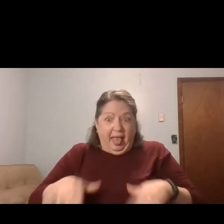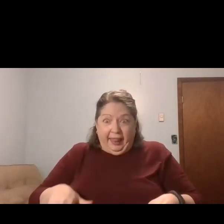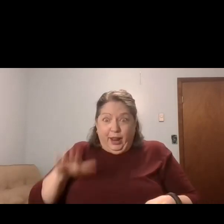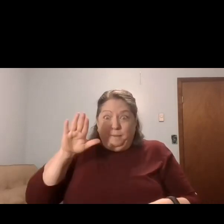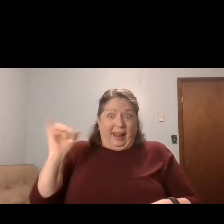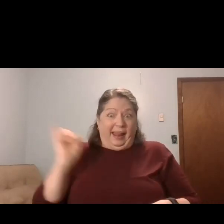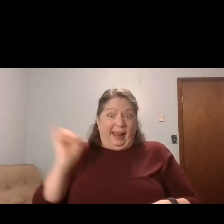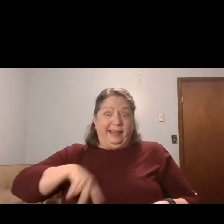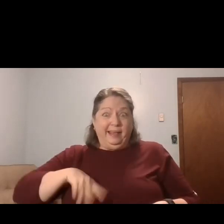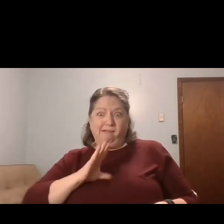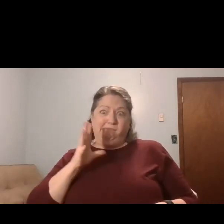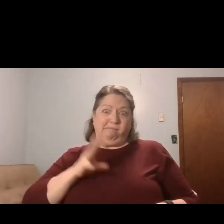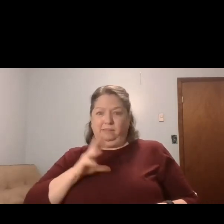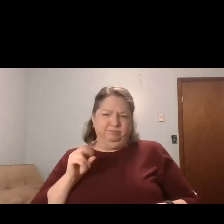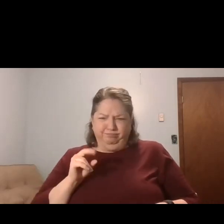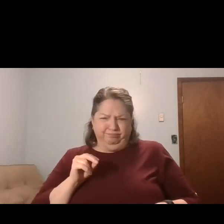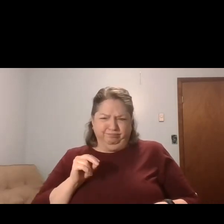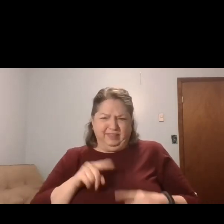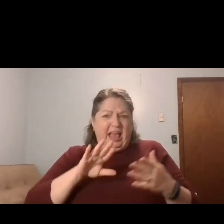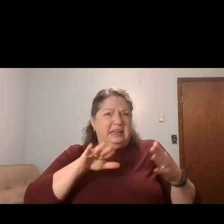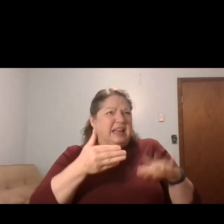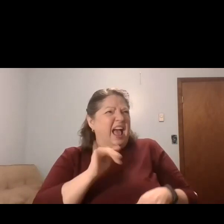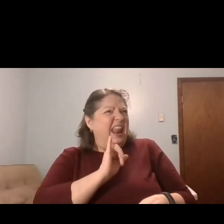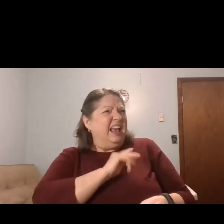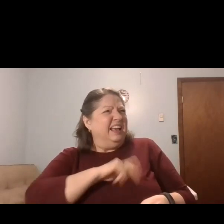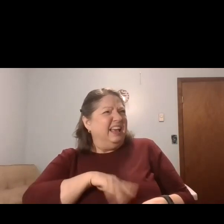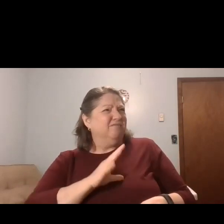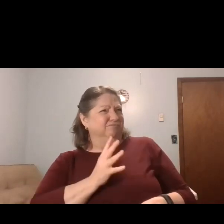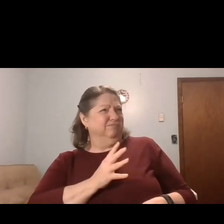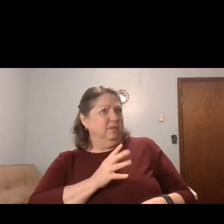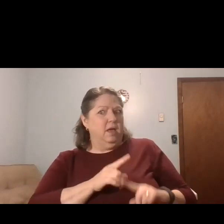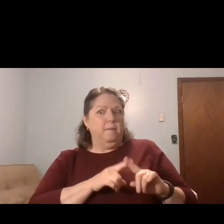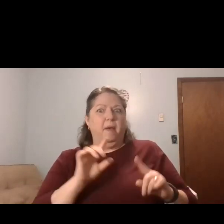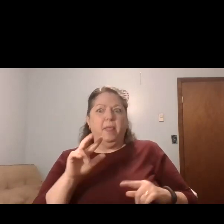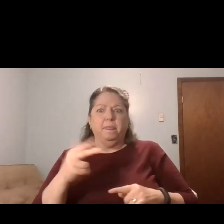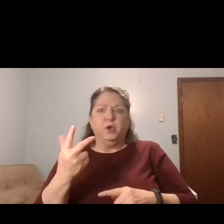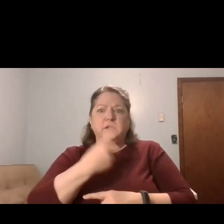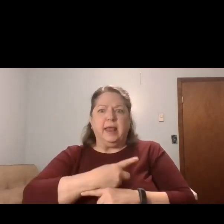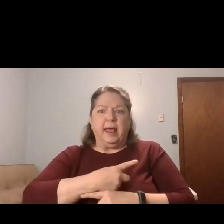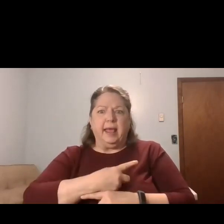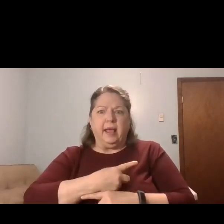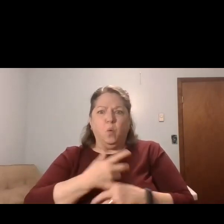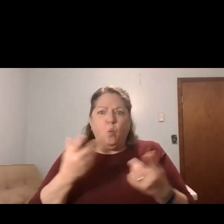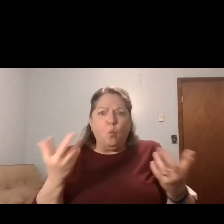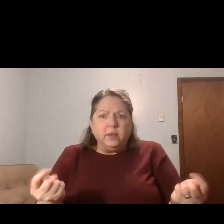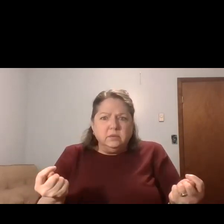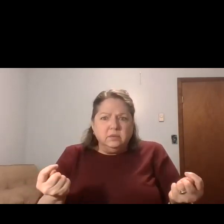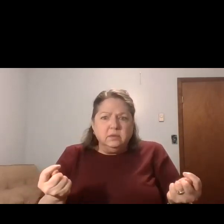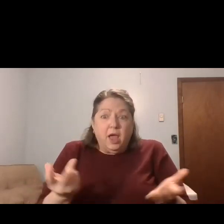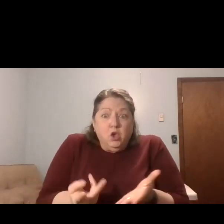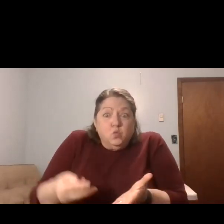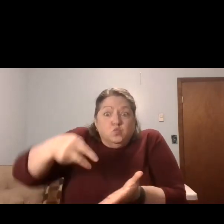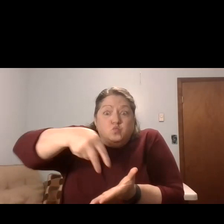die like a king, on the third day, he rose as king. That's right, Jesus